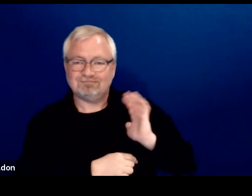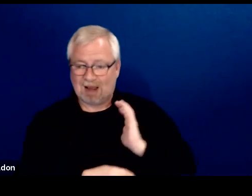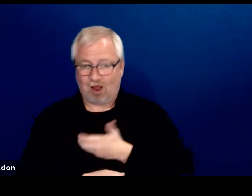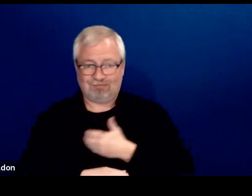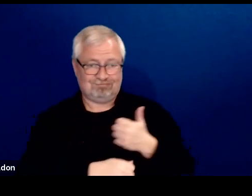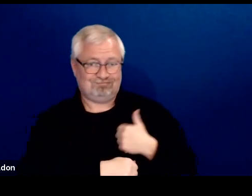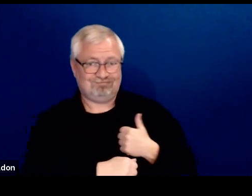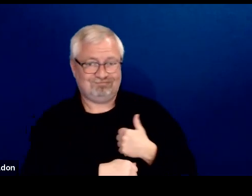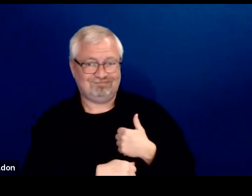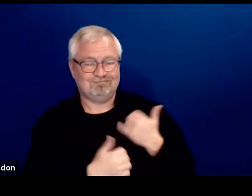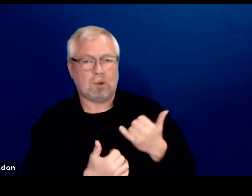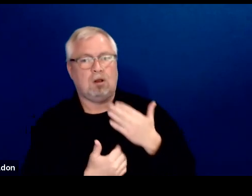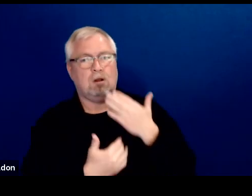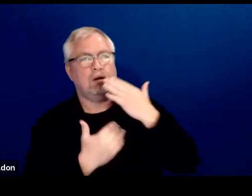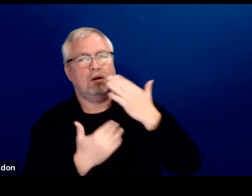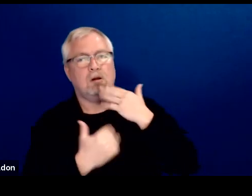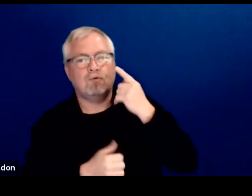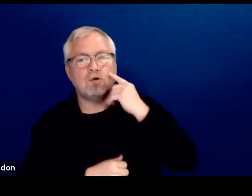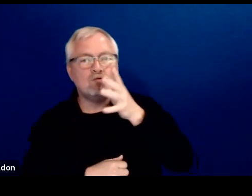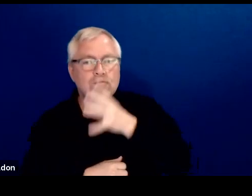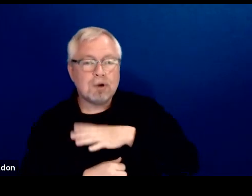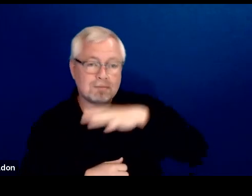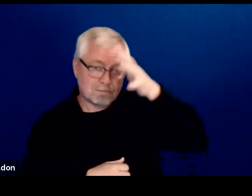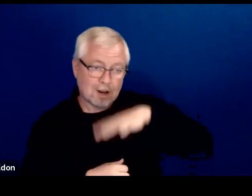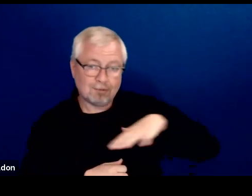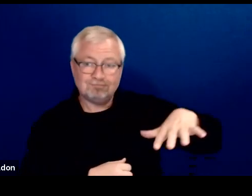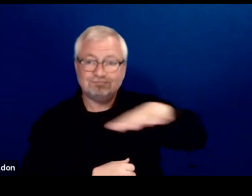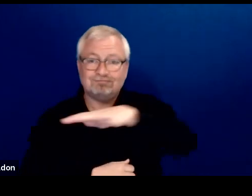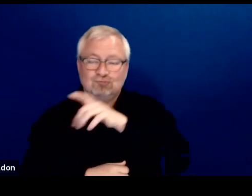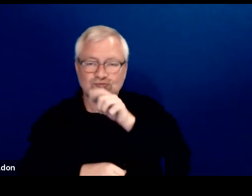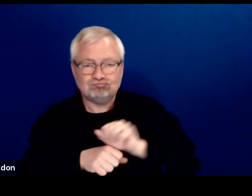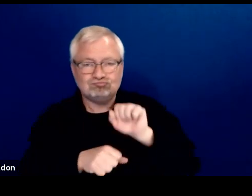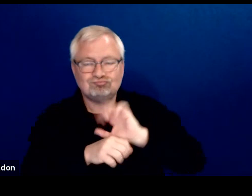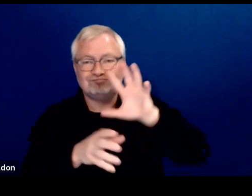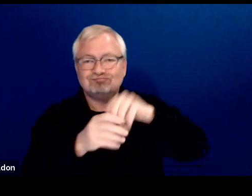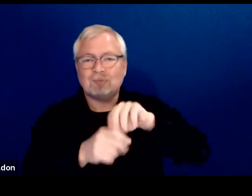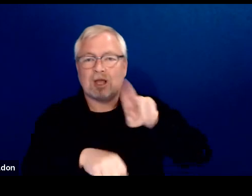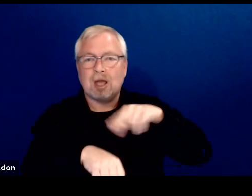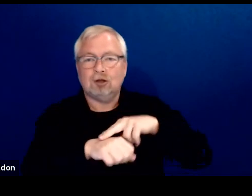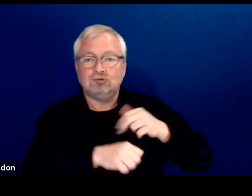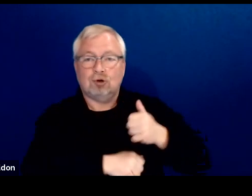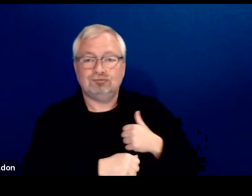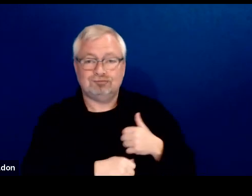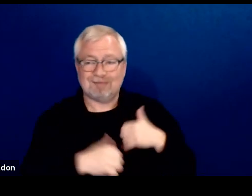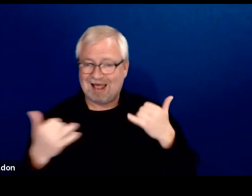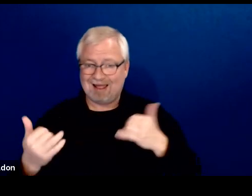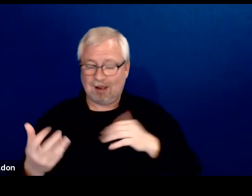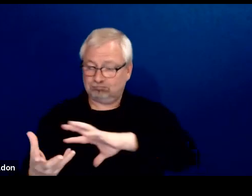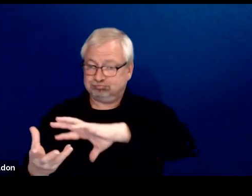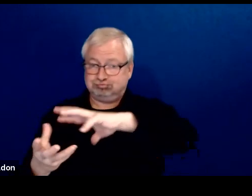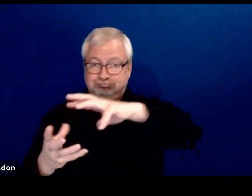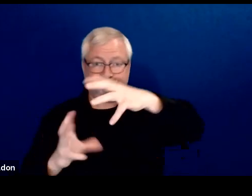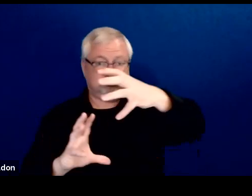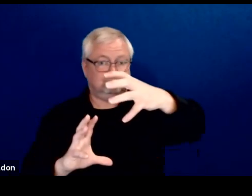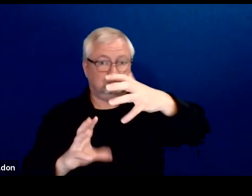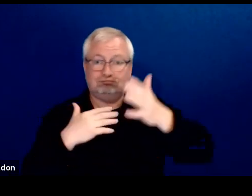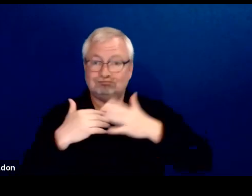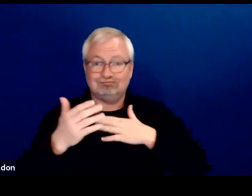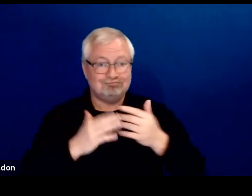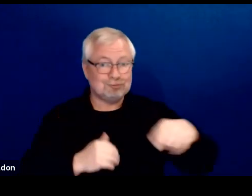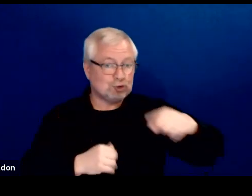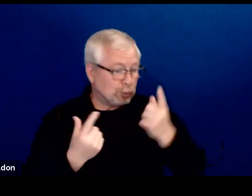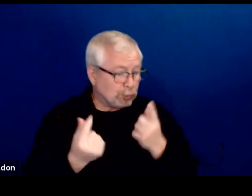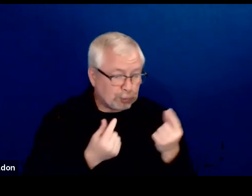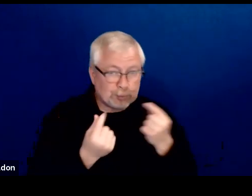of the Minnesota National Guard who, in the midst of all of this and whatever else they had going on in their lives, put the